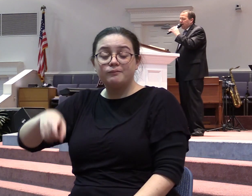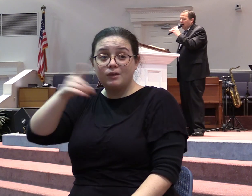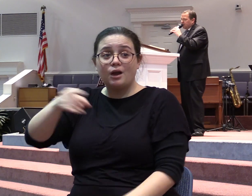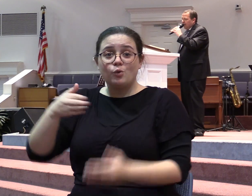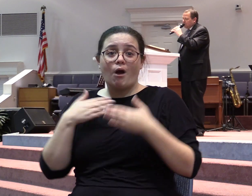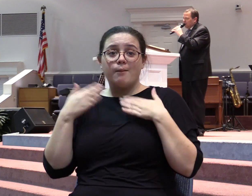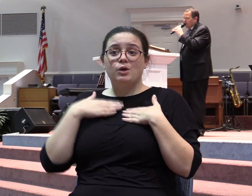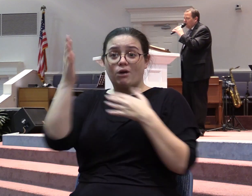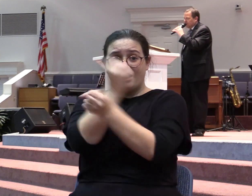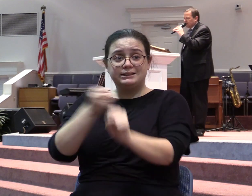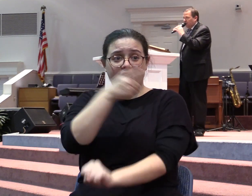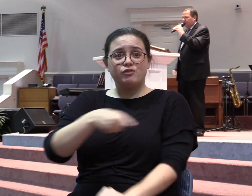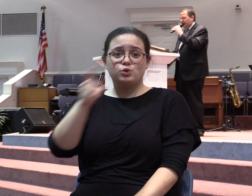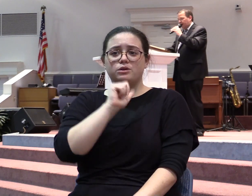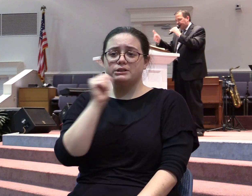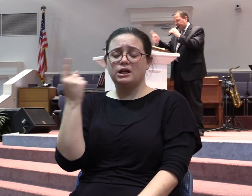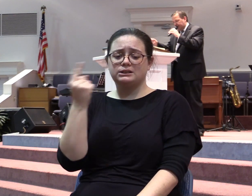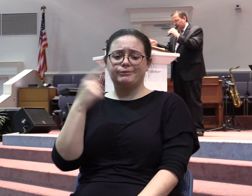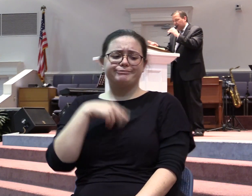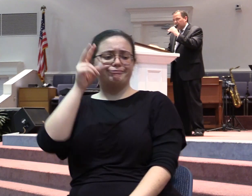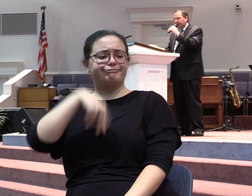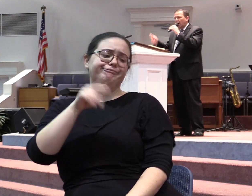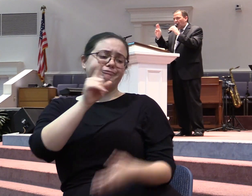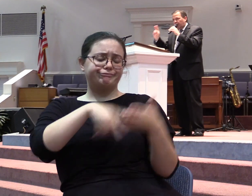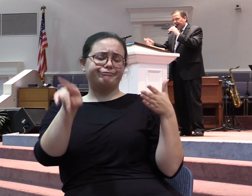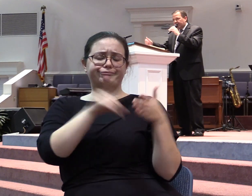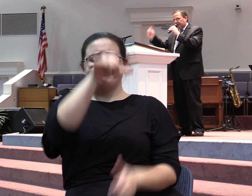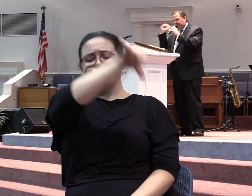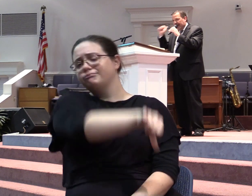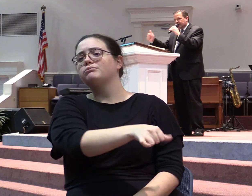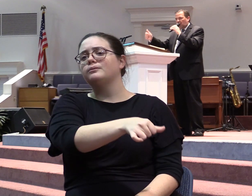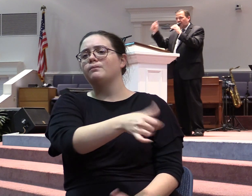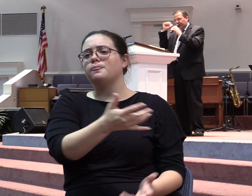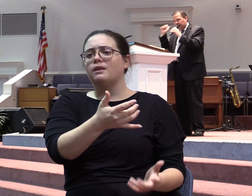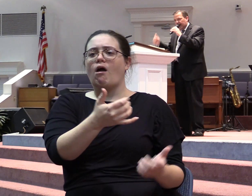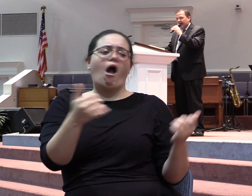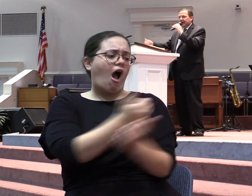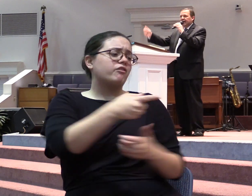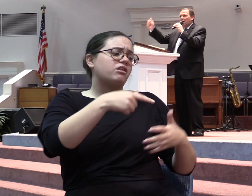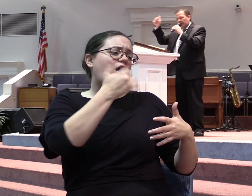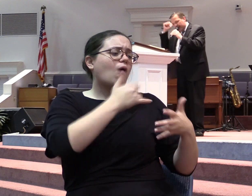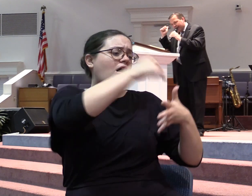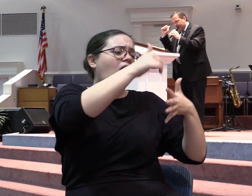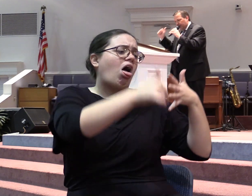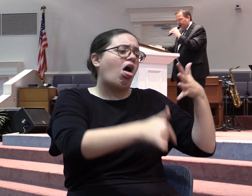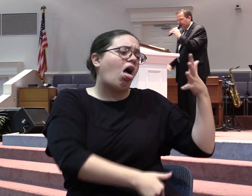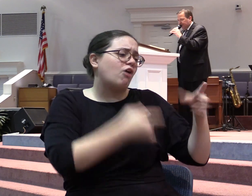that when God saved you, there wasn't someone there condemning you and holding every task over your head and reminding you of everything